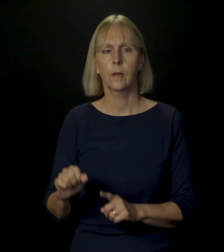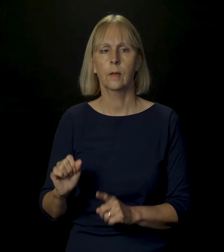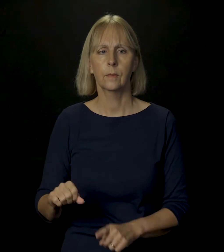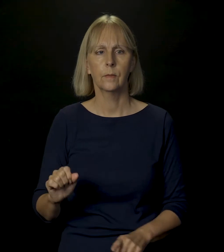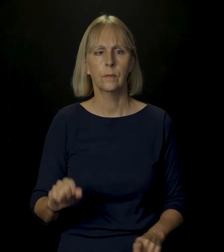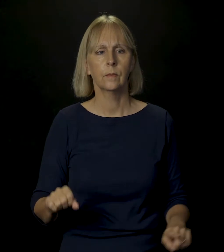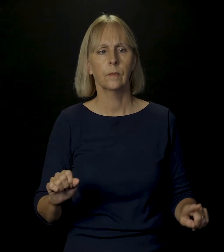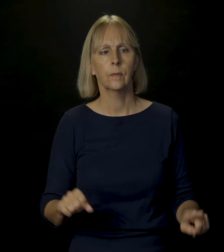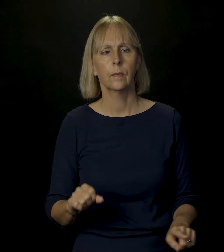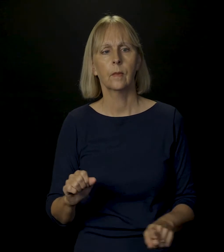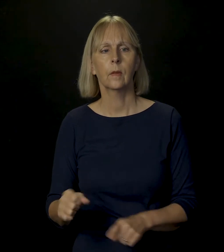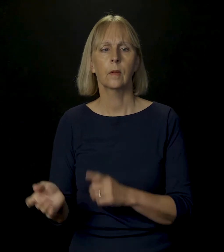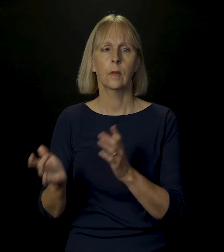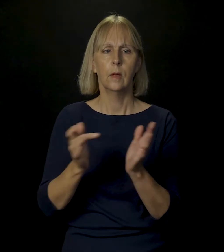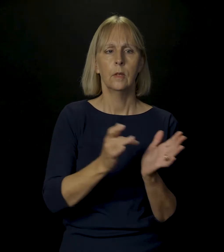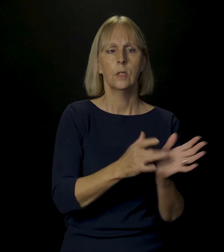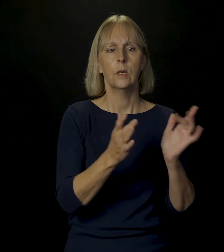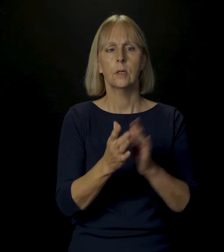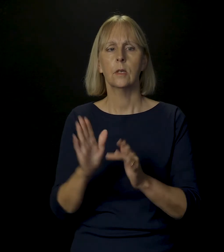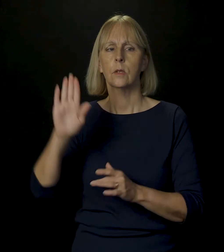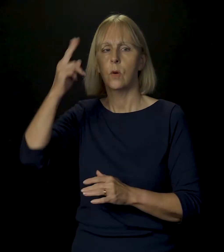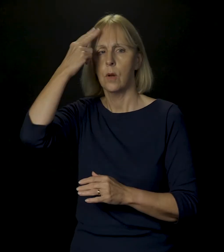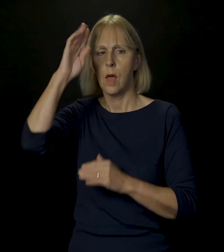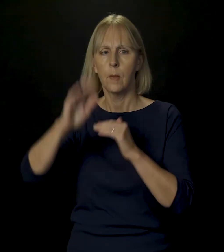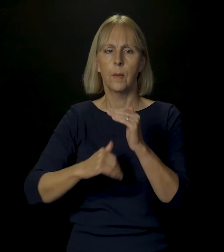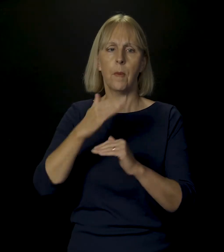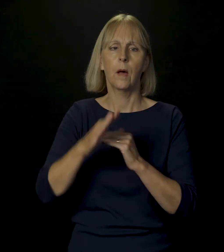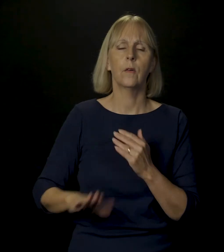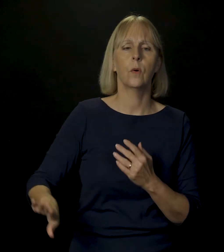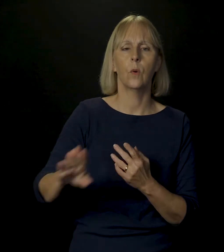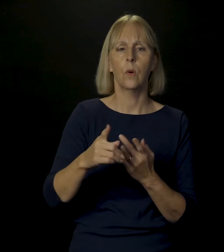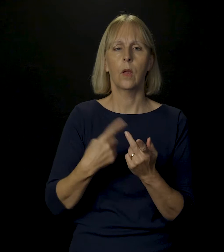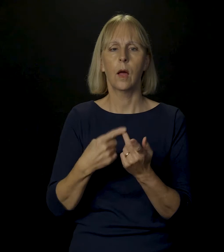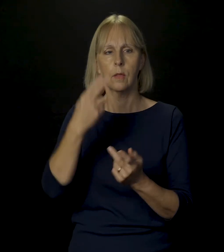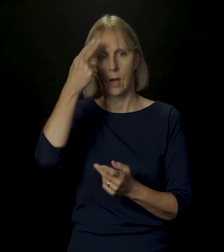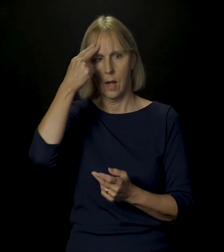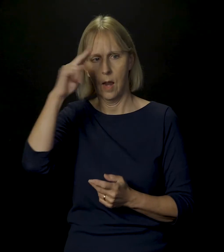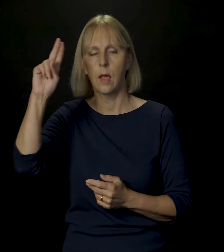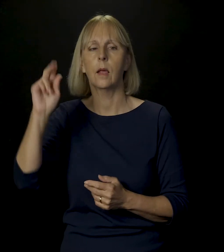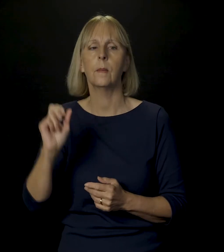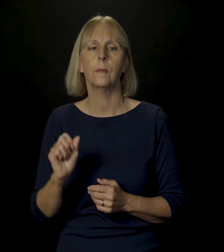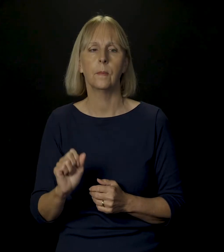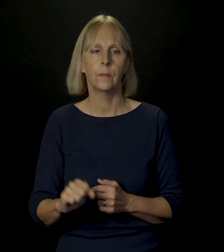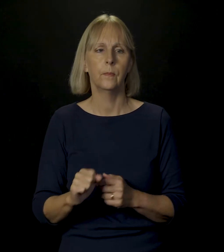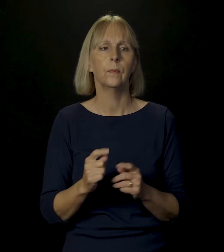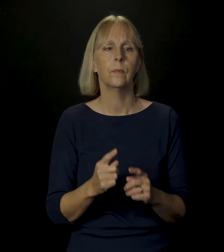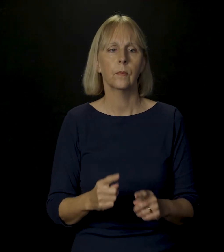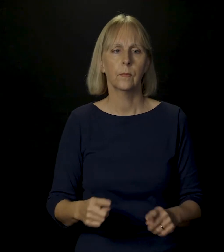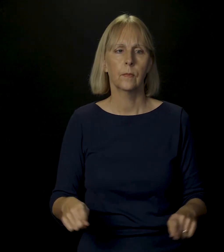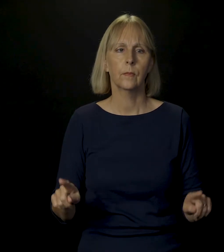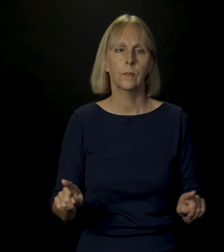Let's Sing Jesus Jesus Jesus The Name Above Every Other Name